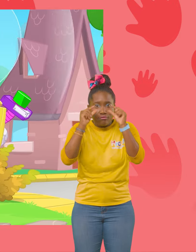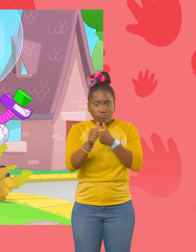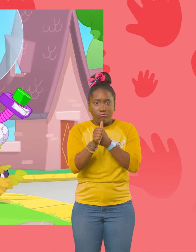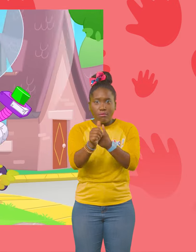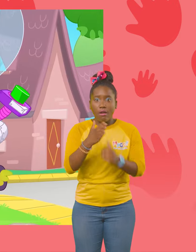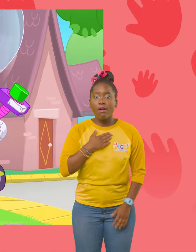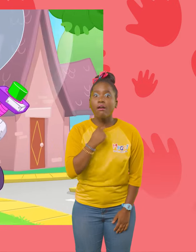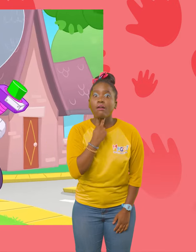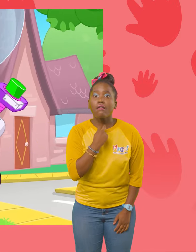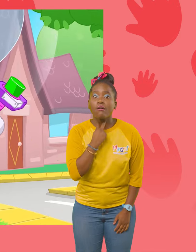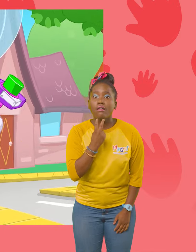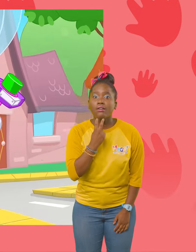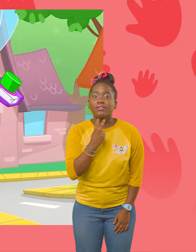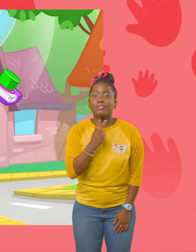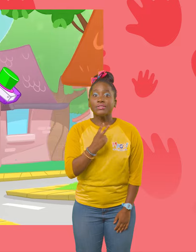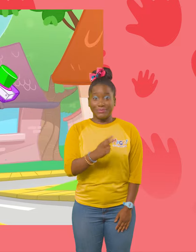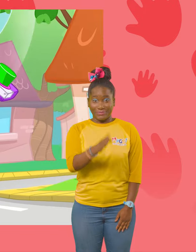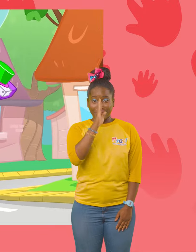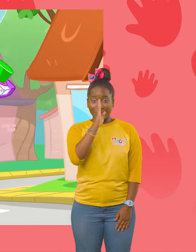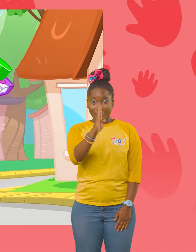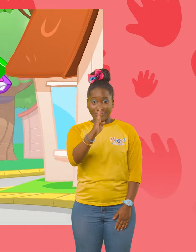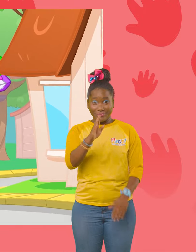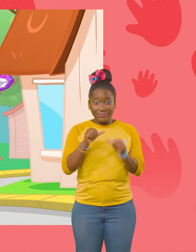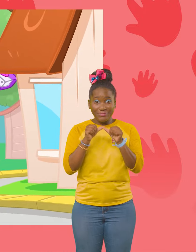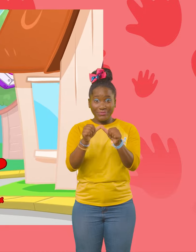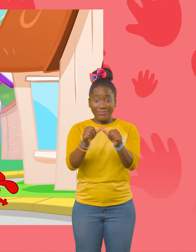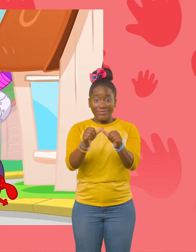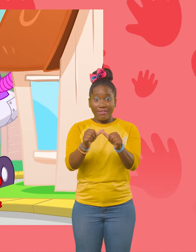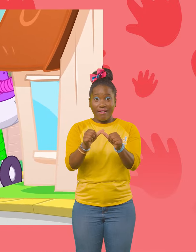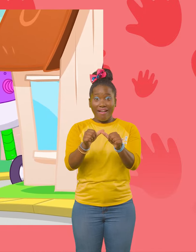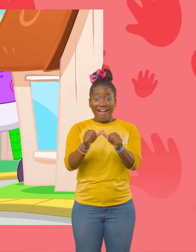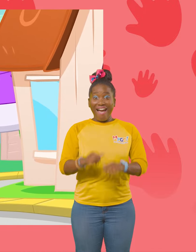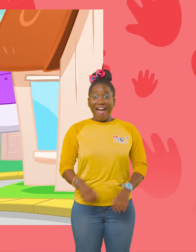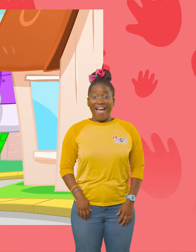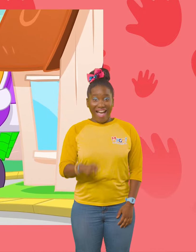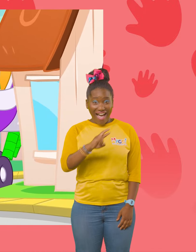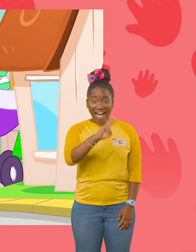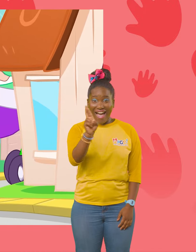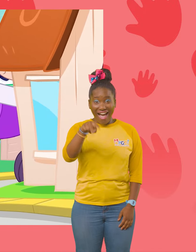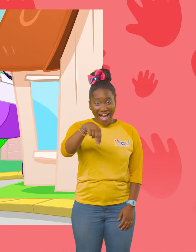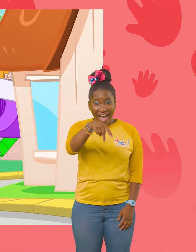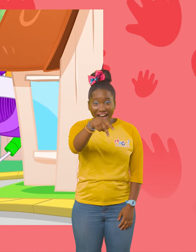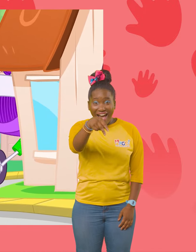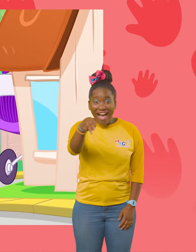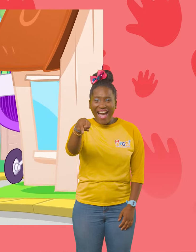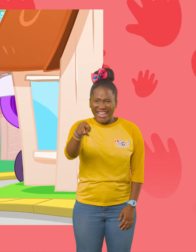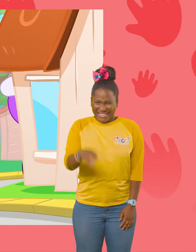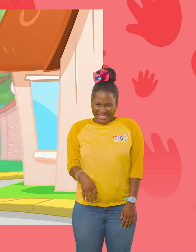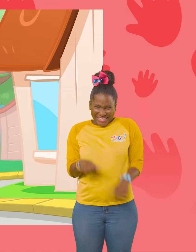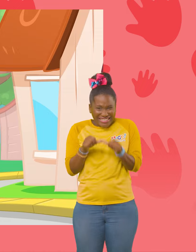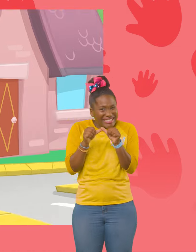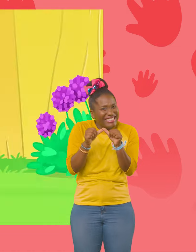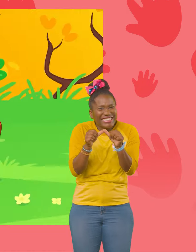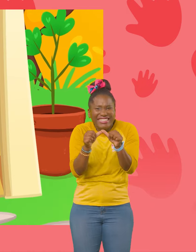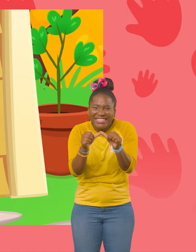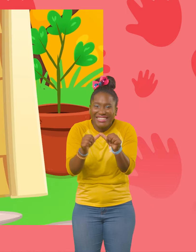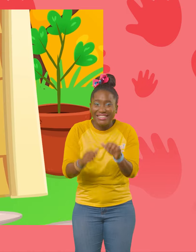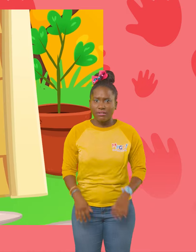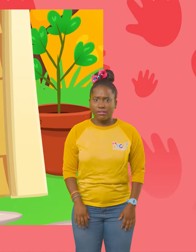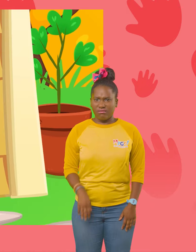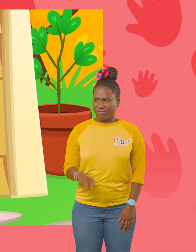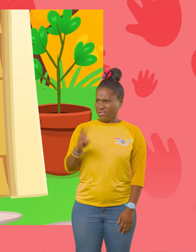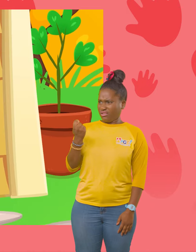and follow my voice. Keep going straight. Now turn right a bit. Keep